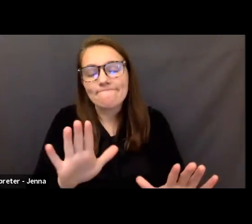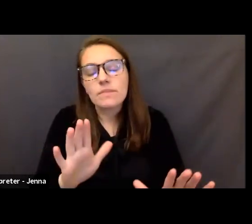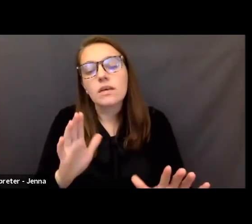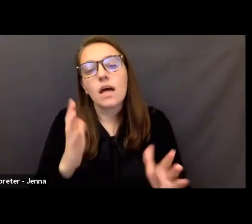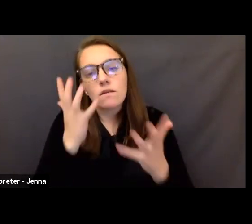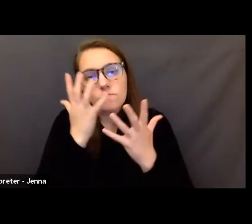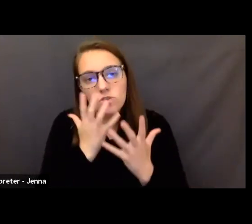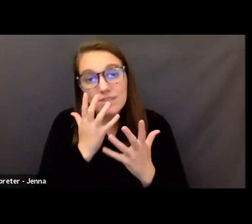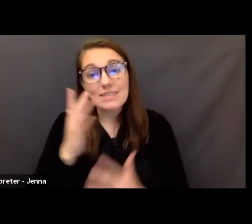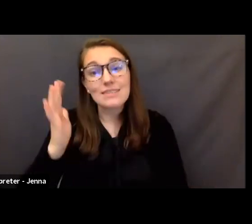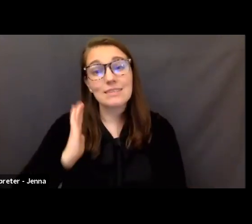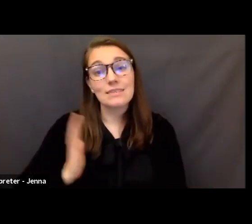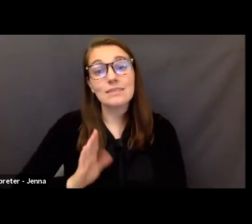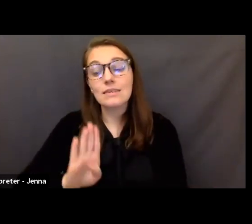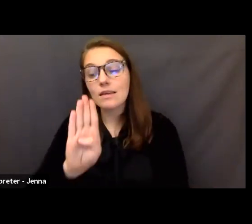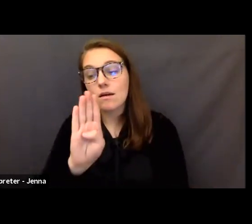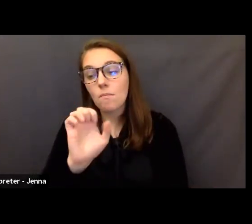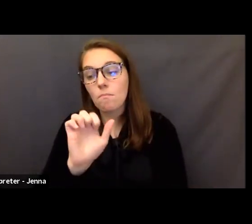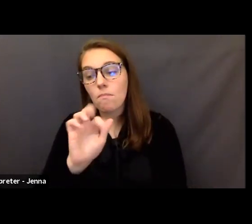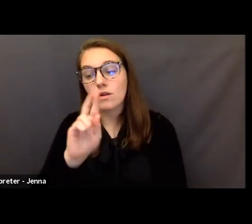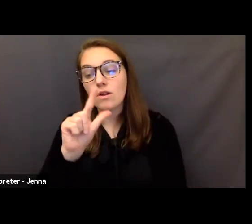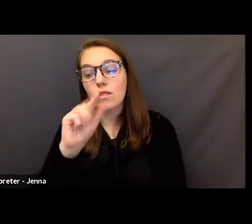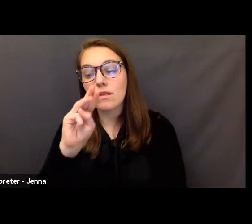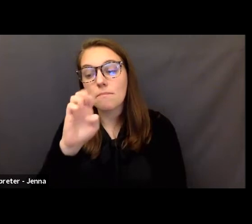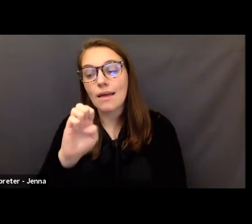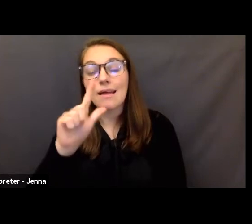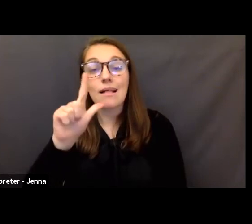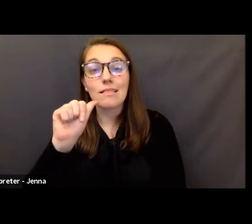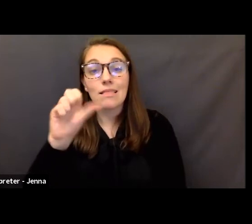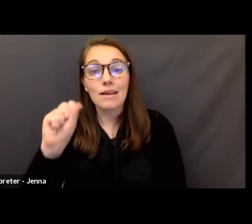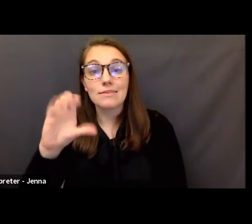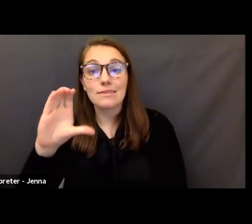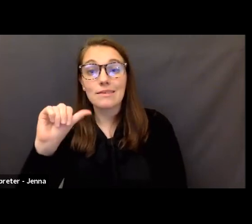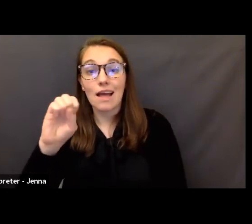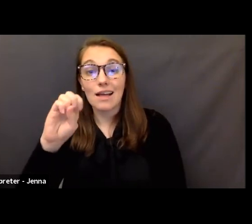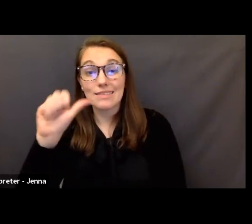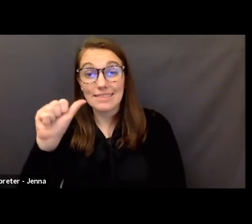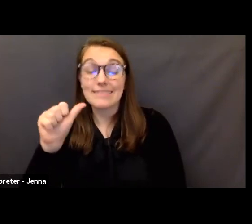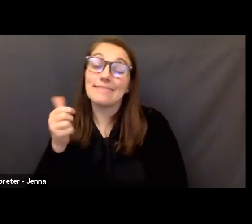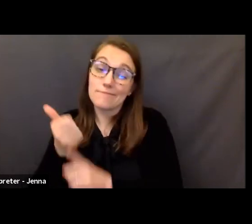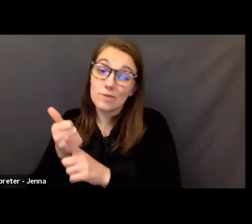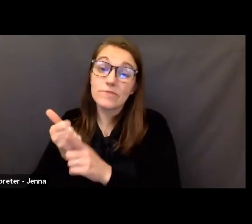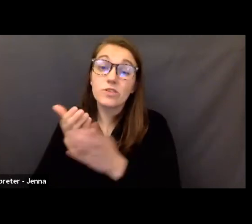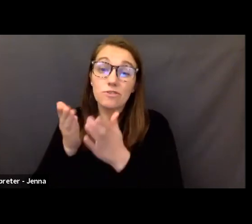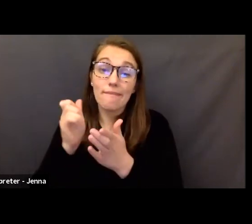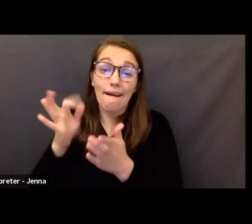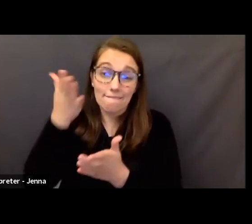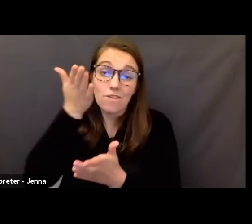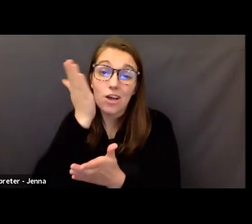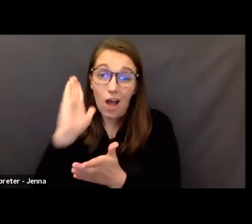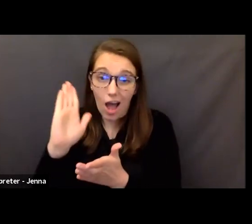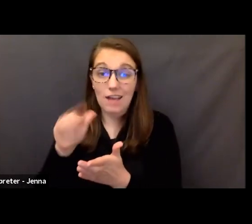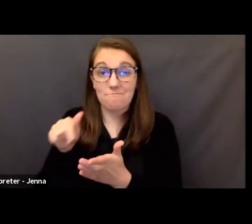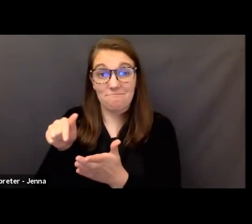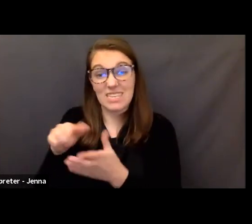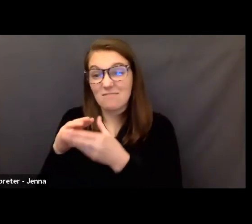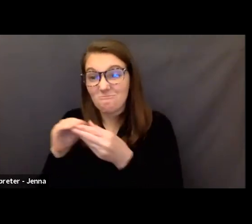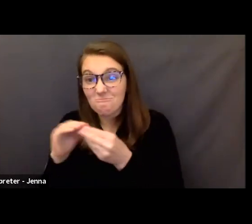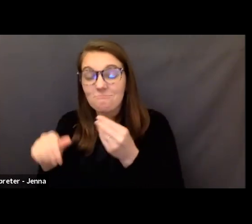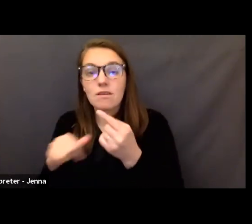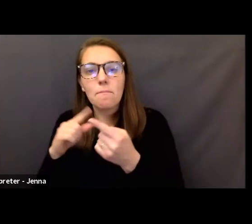Dominican Thomists like Bartolome de las Casas, servant of God Bartolome de las Casas, they appropriated subtle